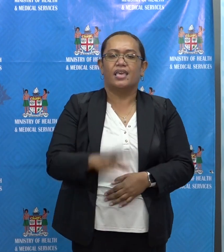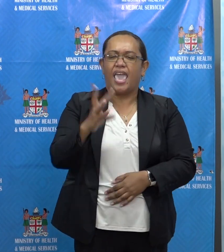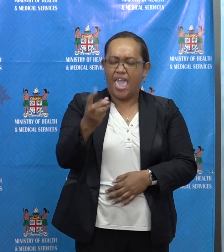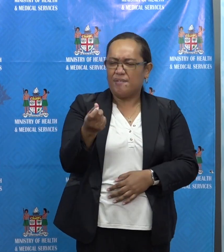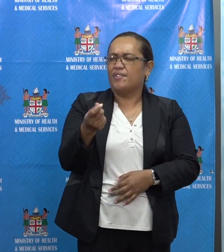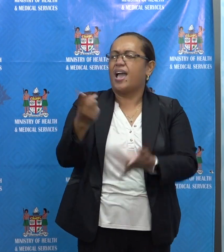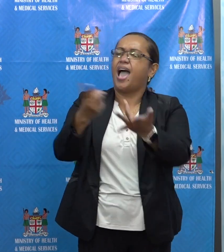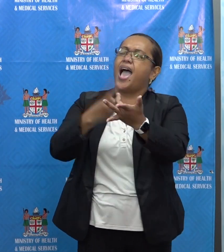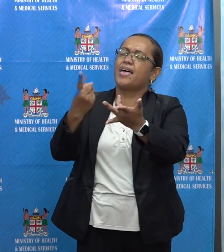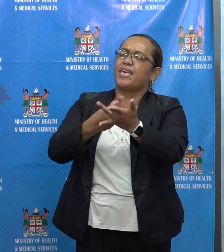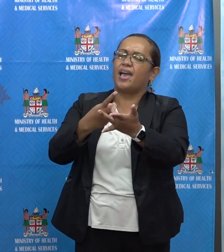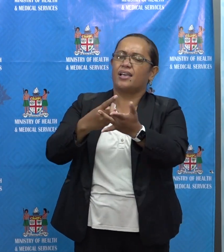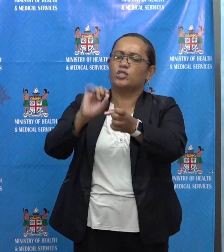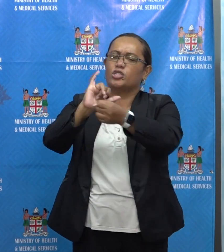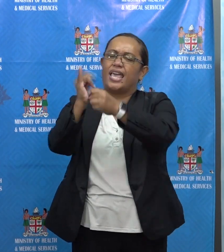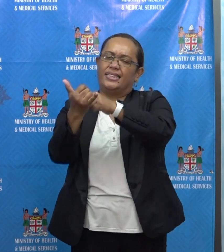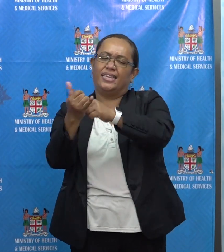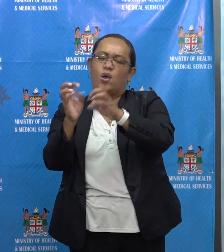you call that one?